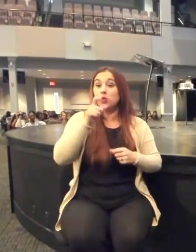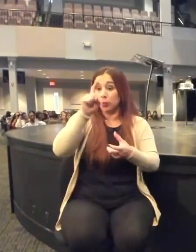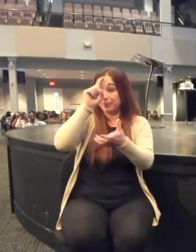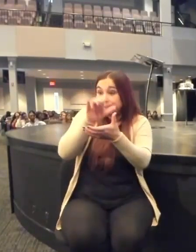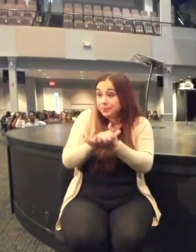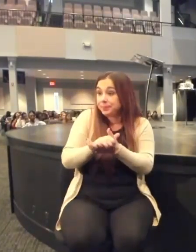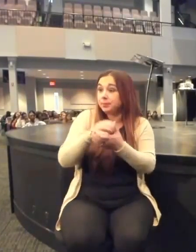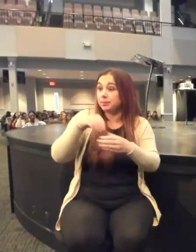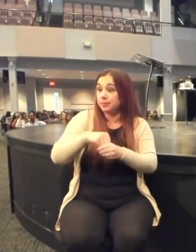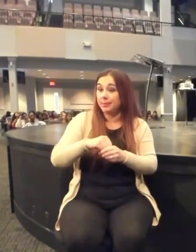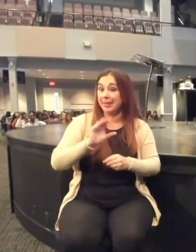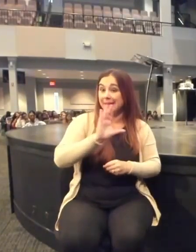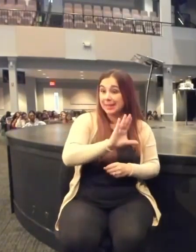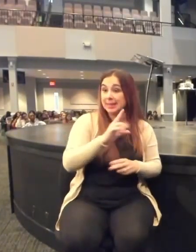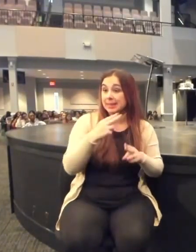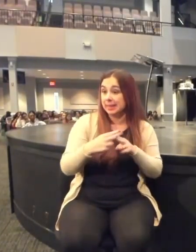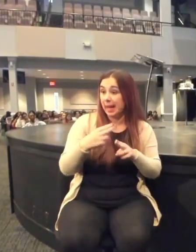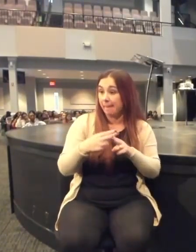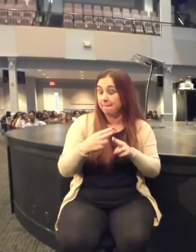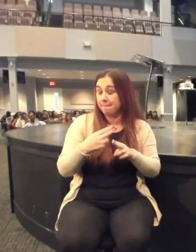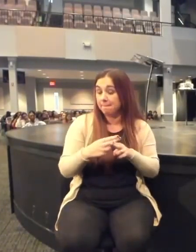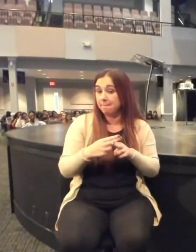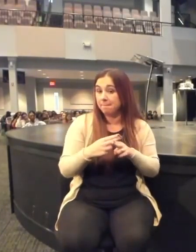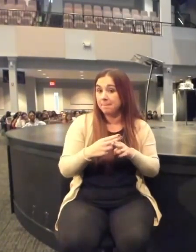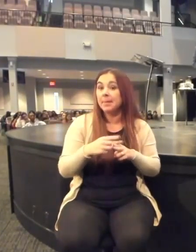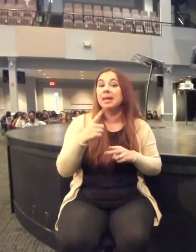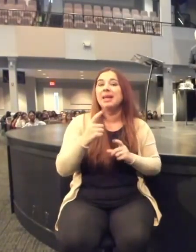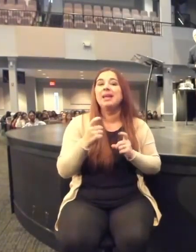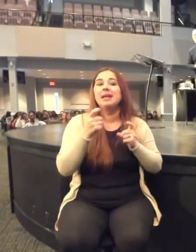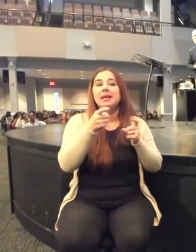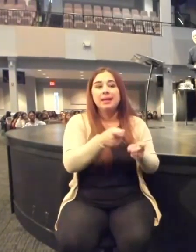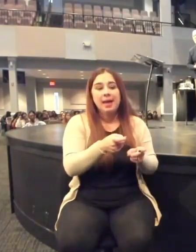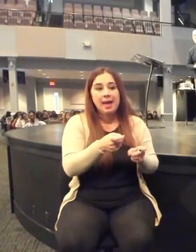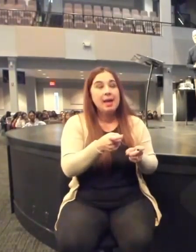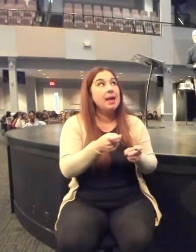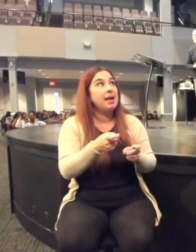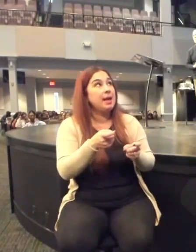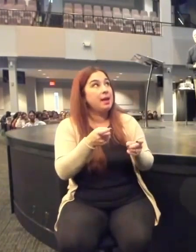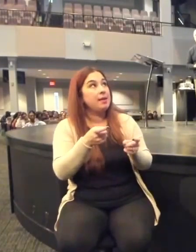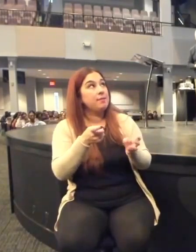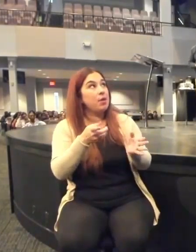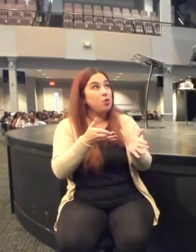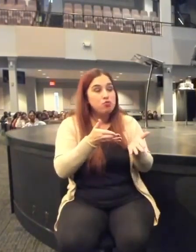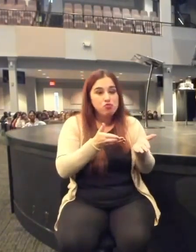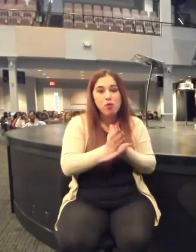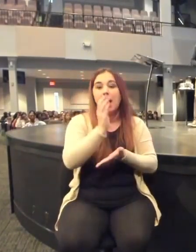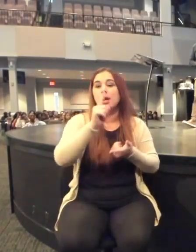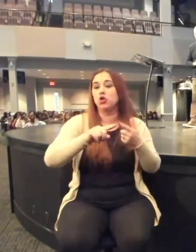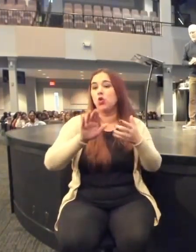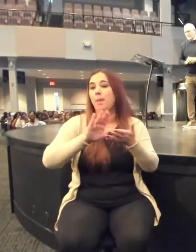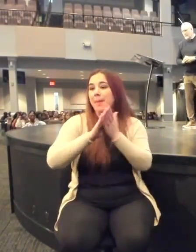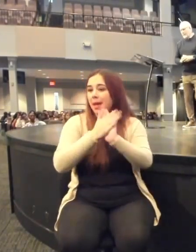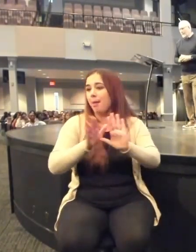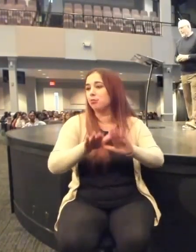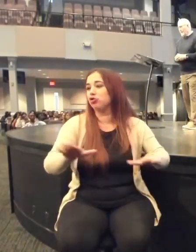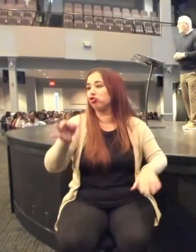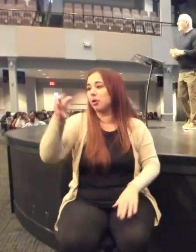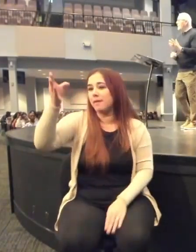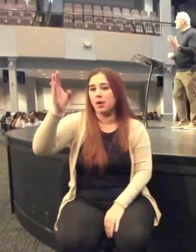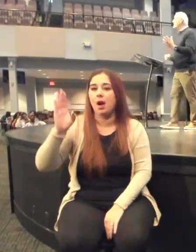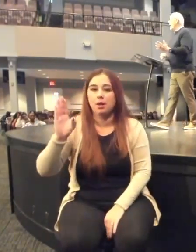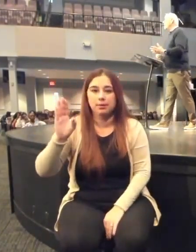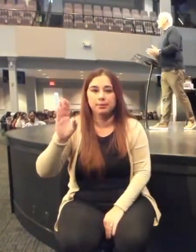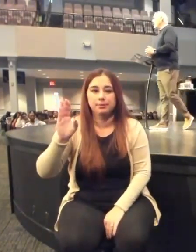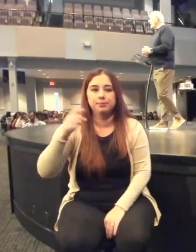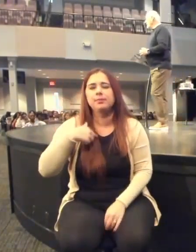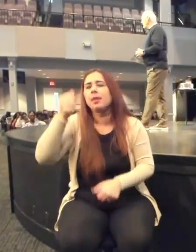believed in his name, he gave the right to become children of God. I